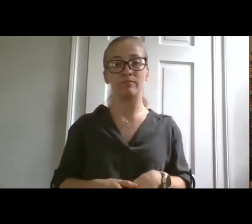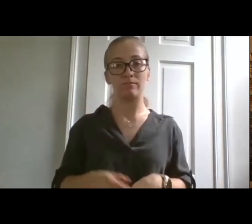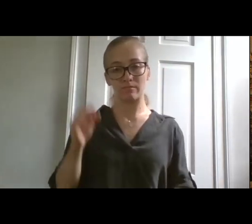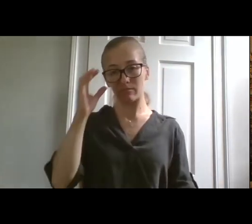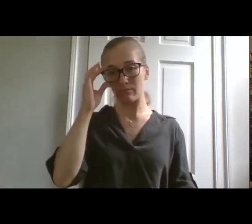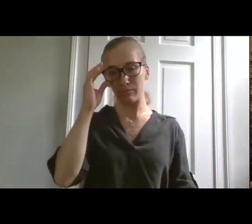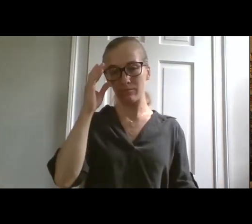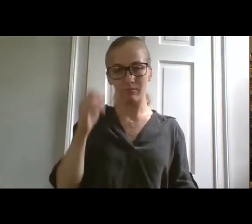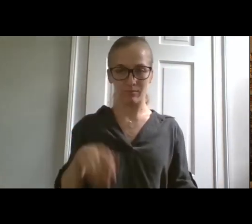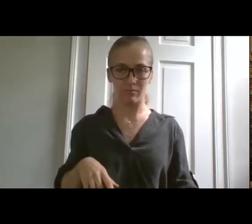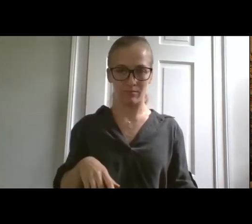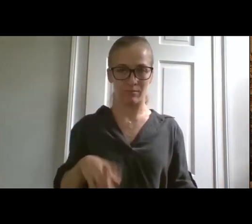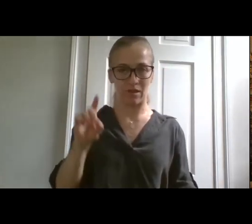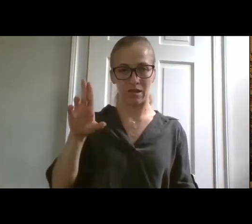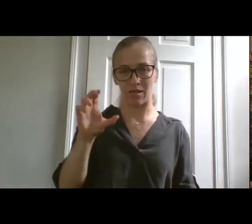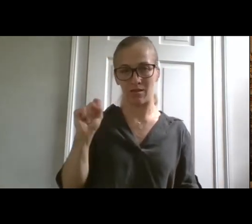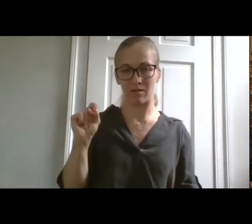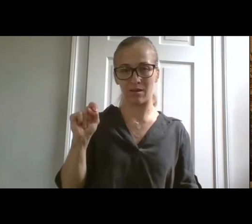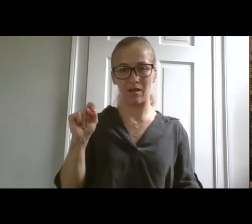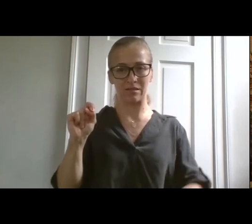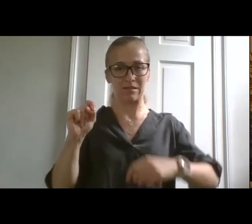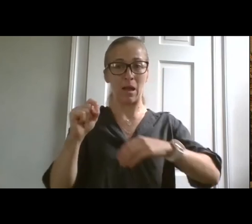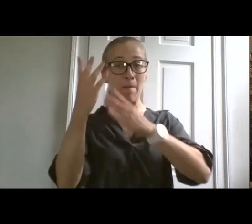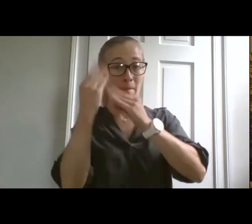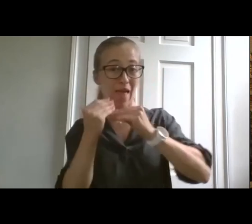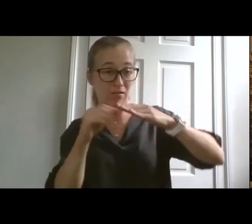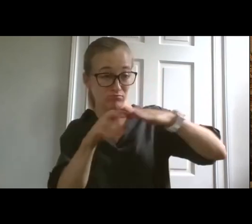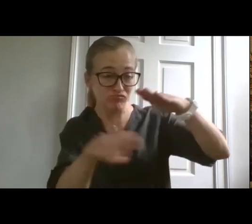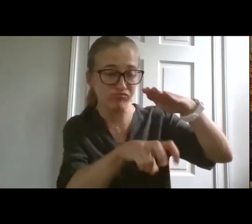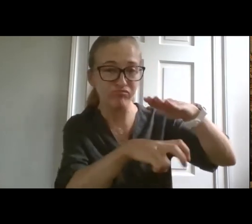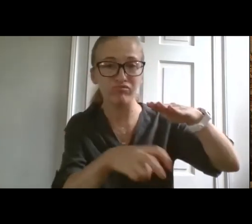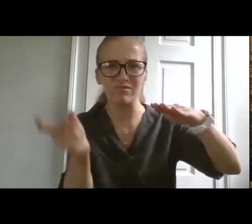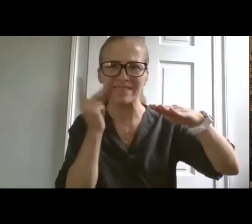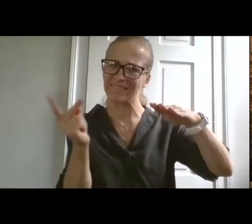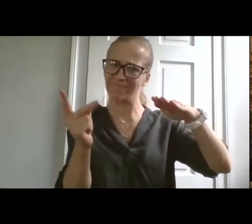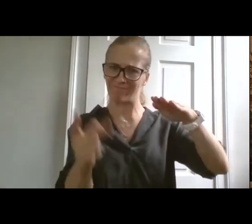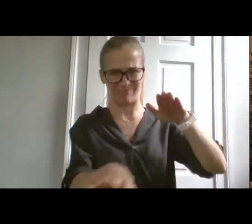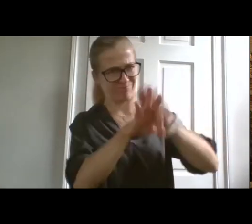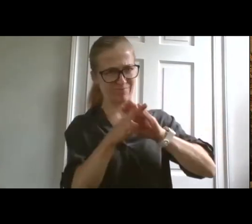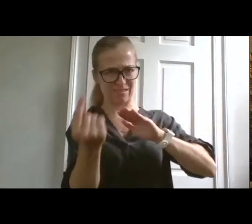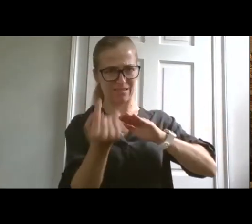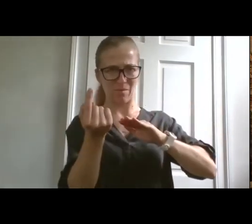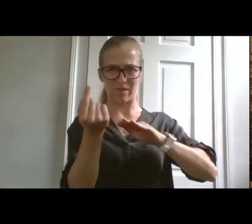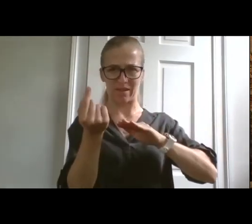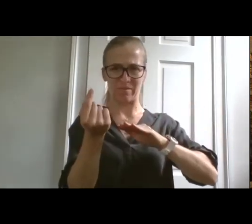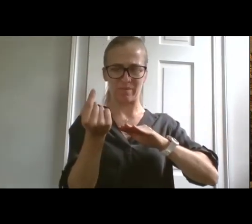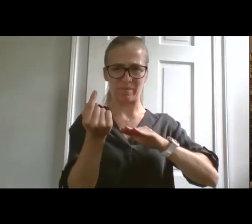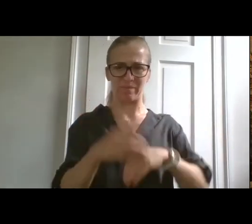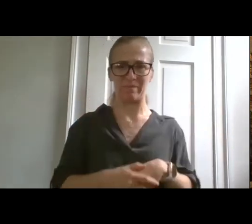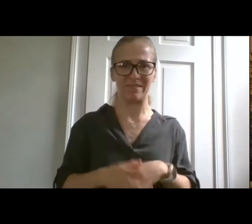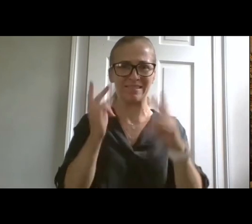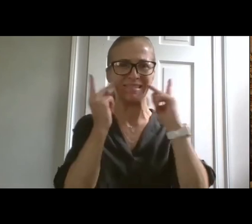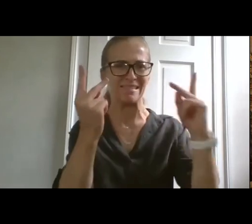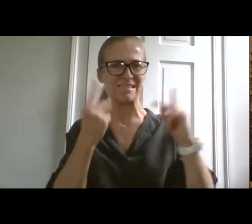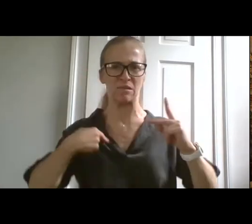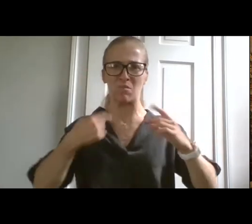I was moving the dust mop under the bed and I seemed to have come up with some treasure. She sees right into the meat of me, all